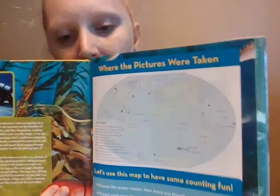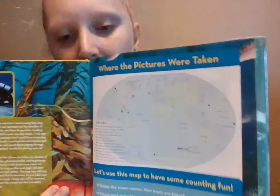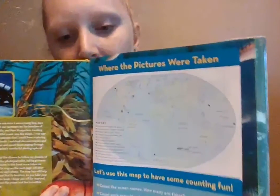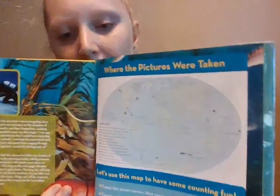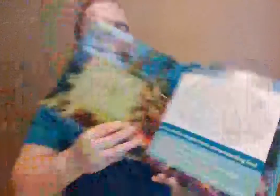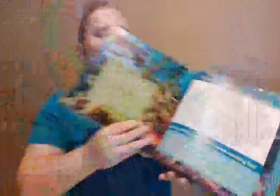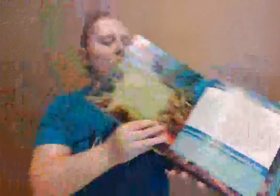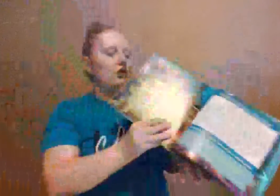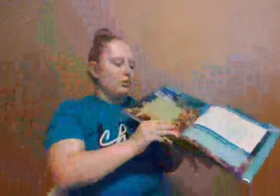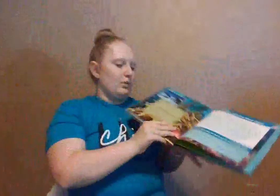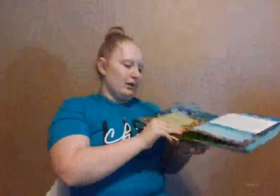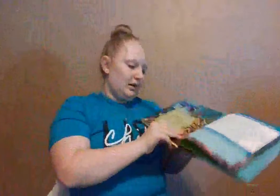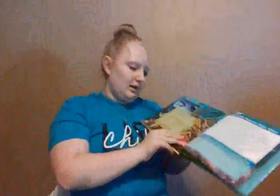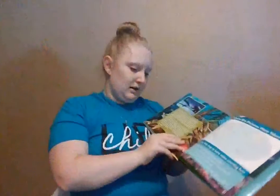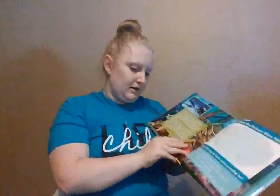This is such a cool book.